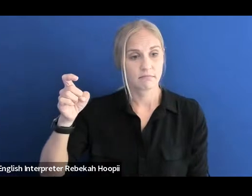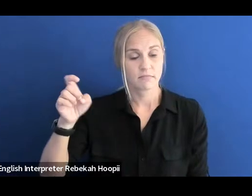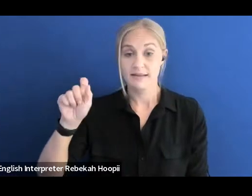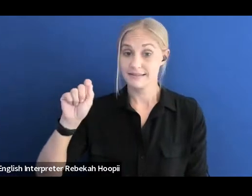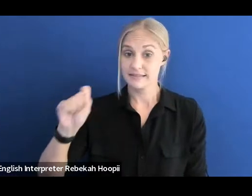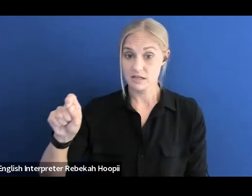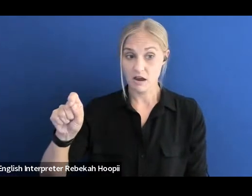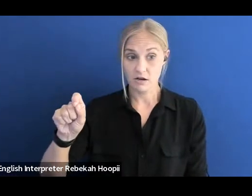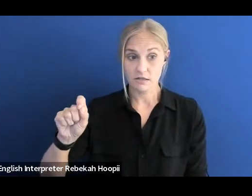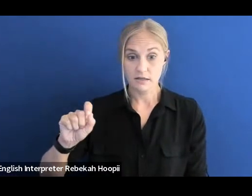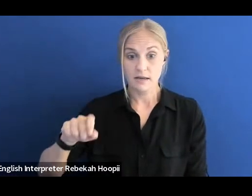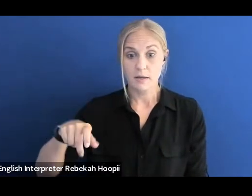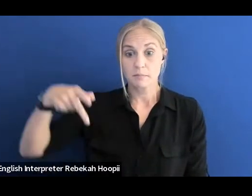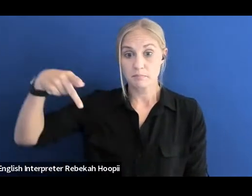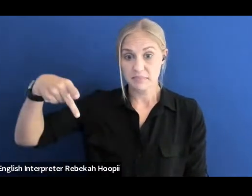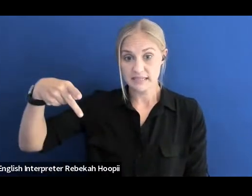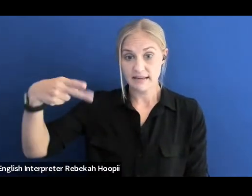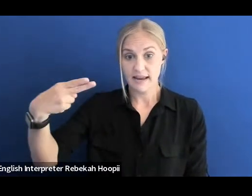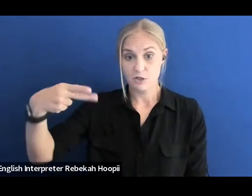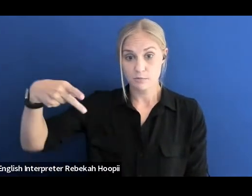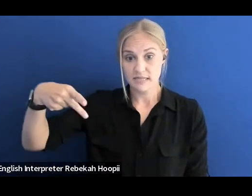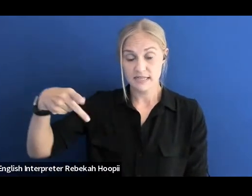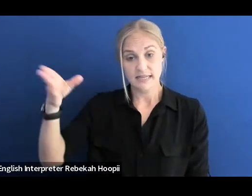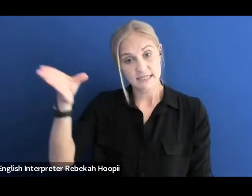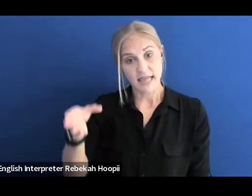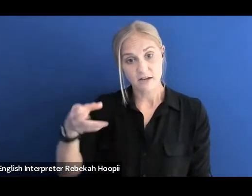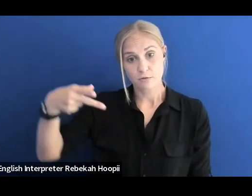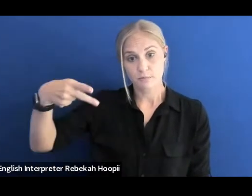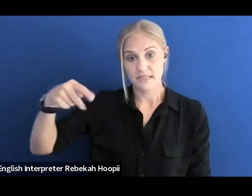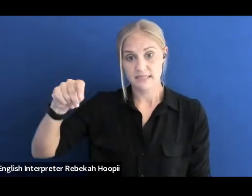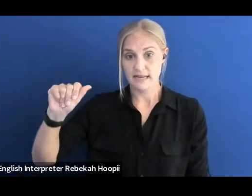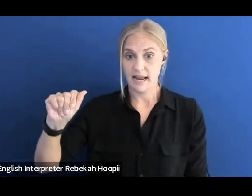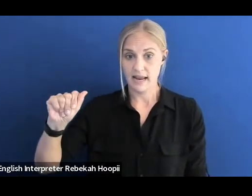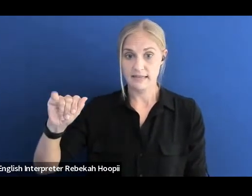.php/ptaeis.